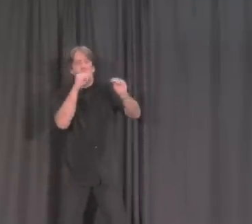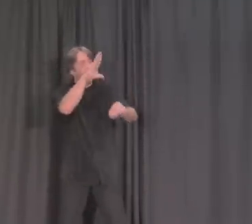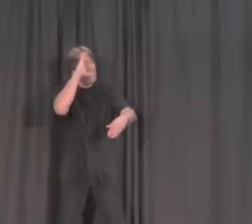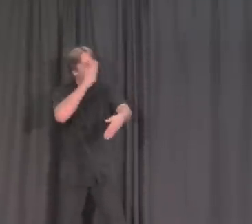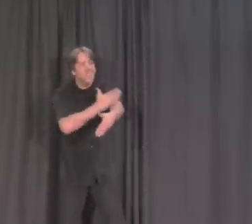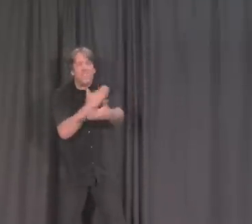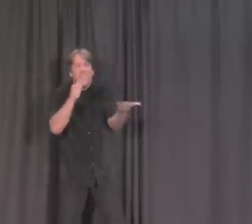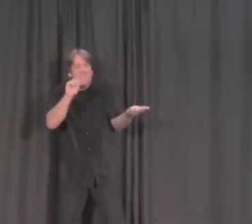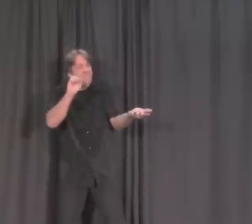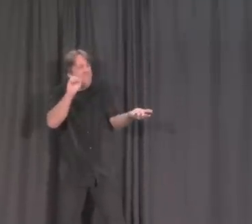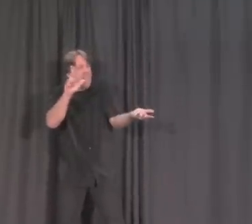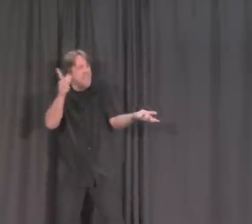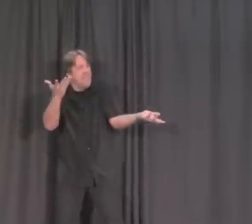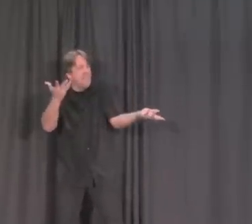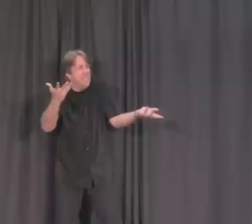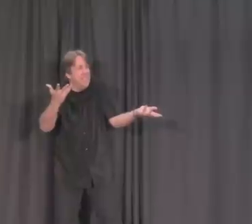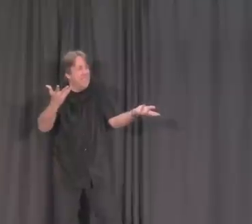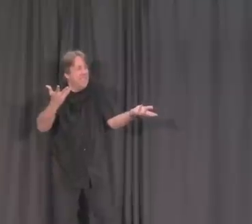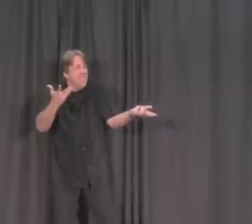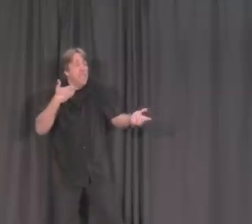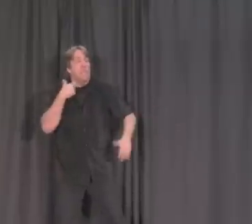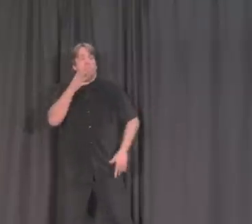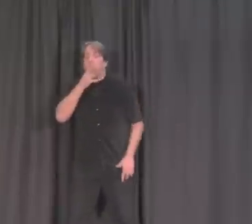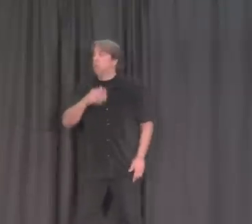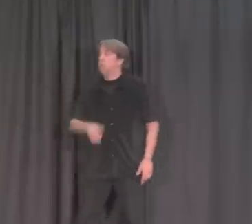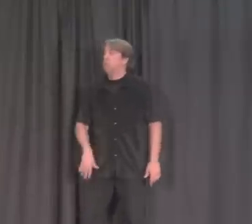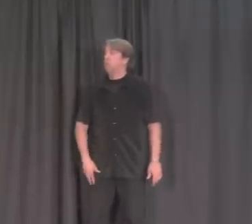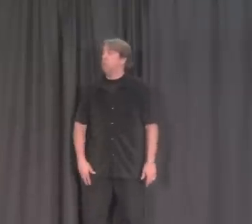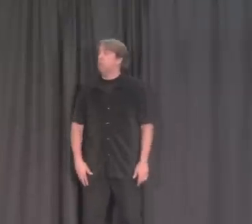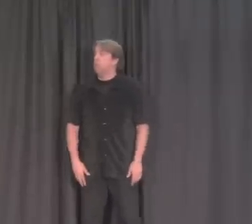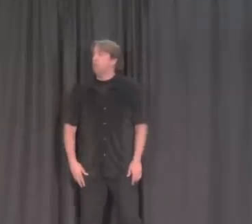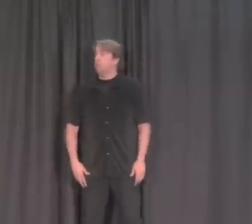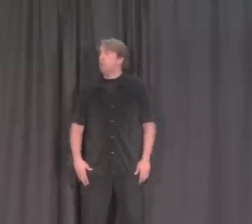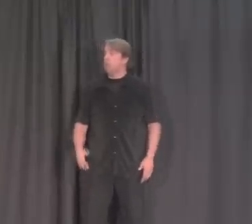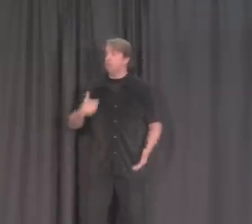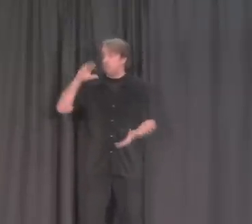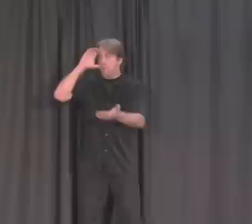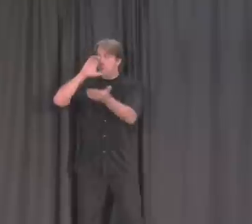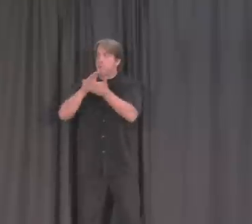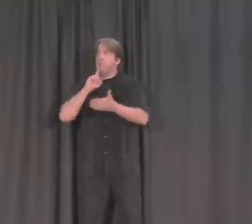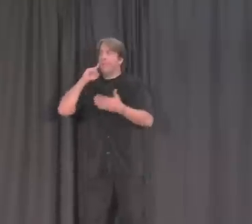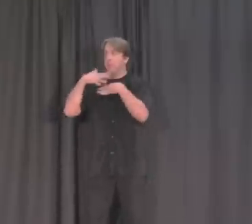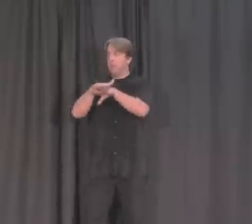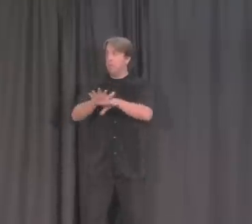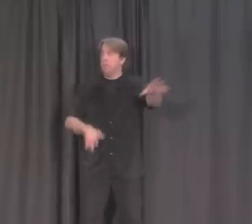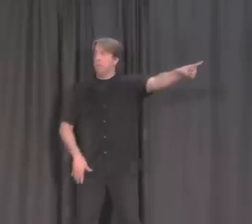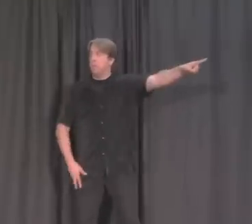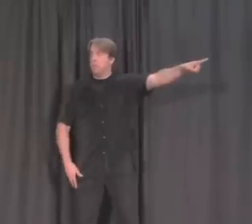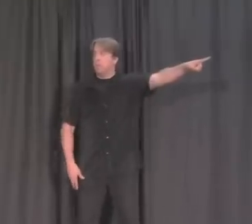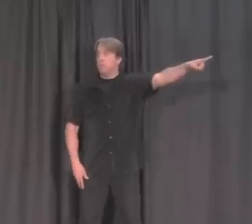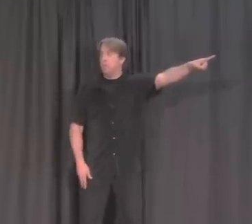Who taught your son ASL? And my mom went, my husband did, he's mainstream.